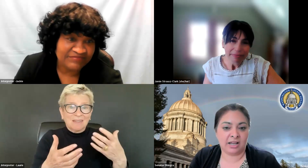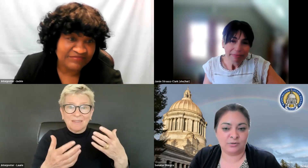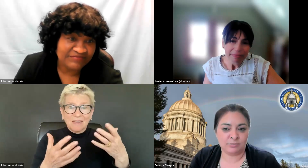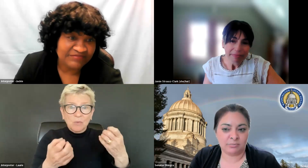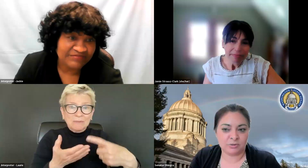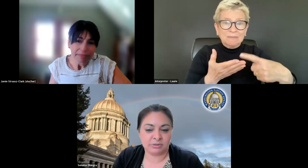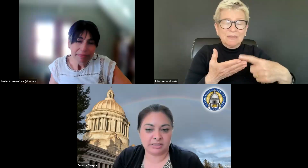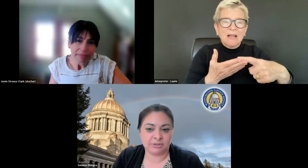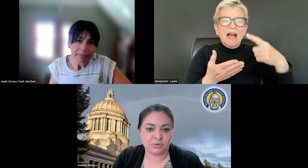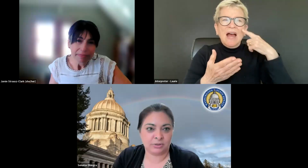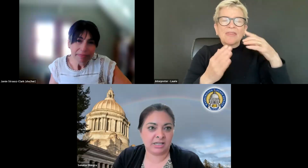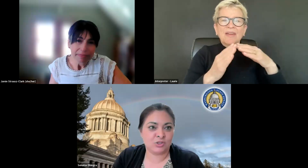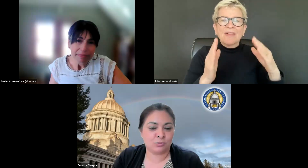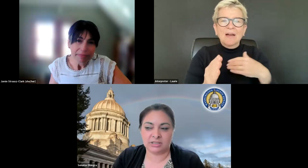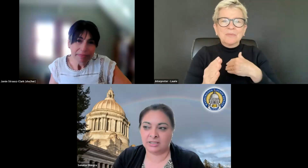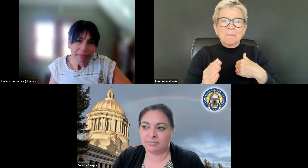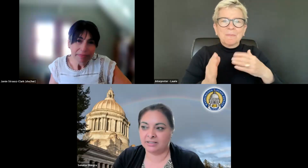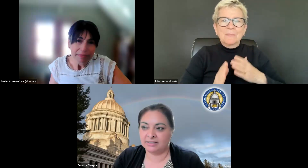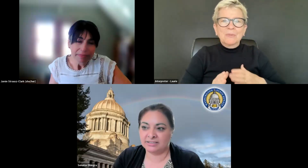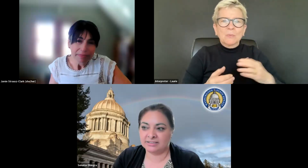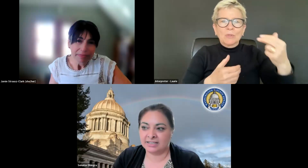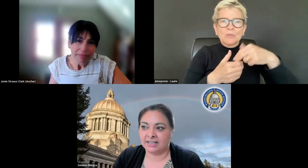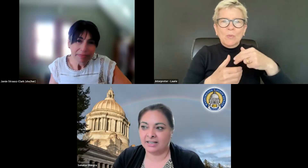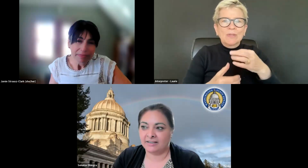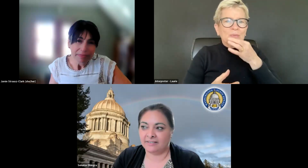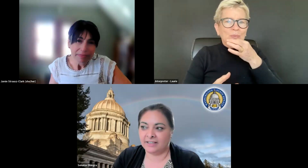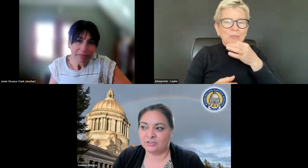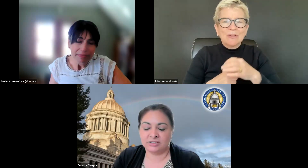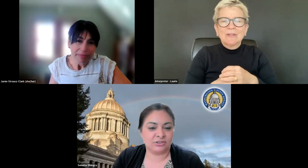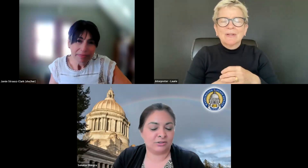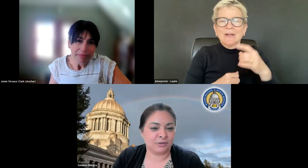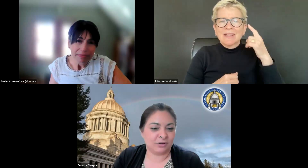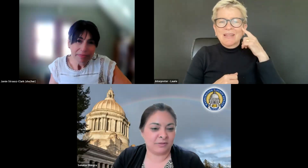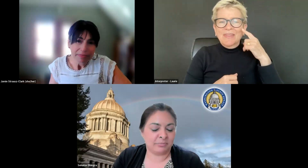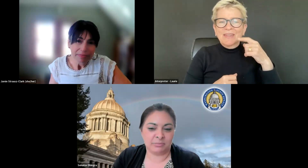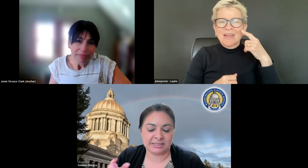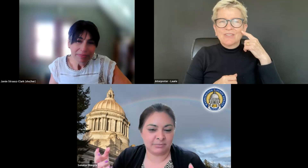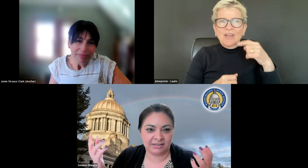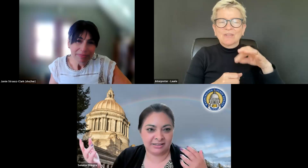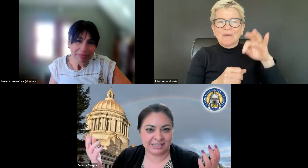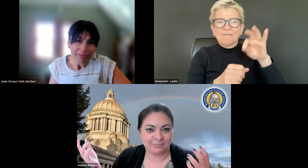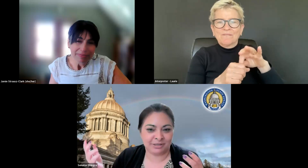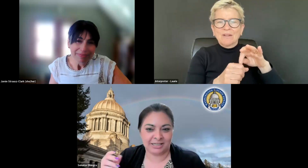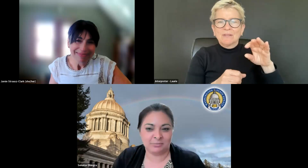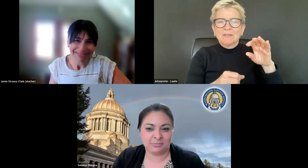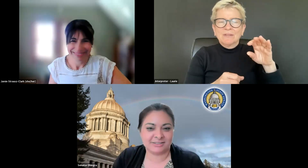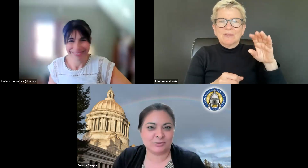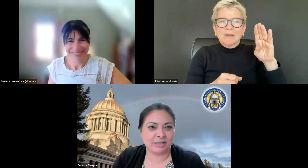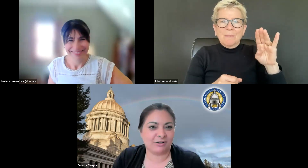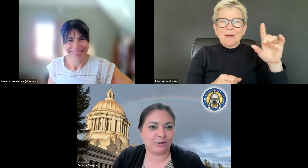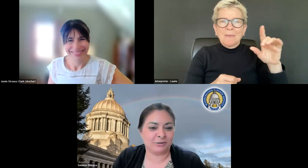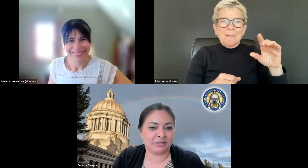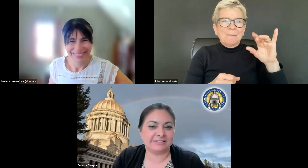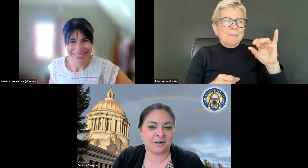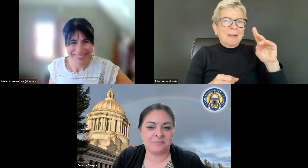think our House members can be joining us shortly, because I think they just took a vote on the bill, because my inbox is